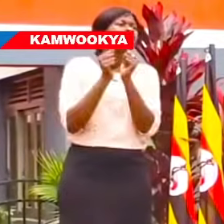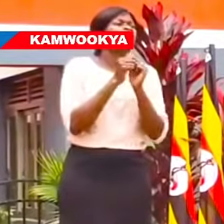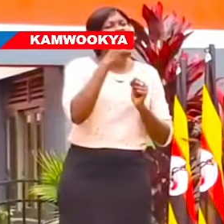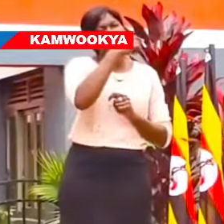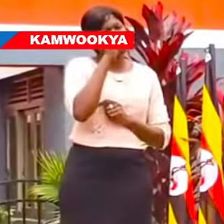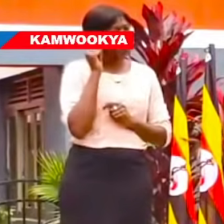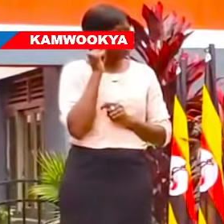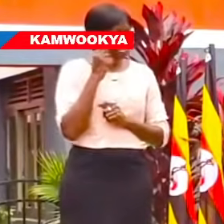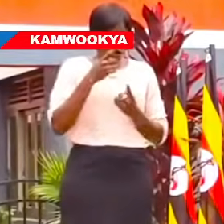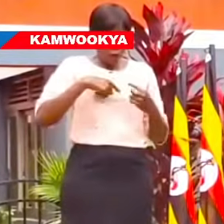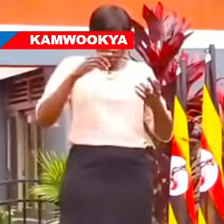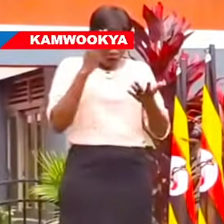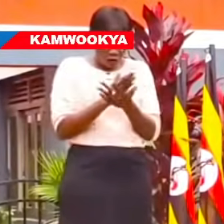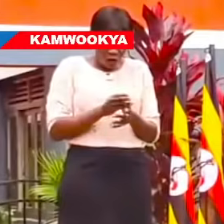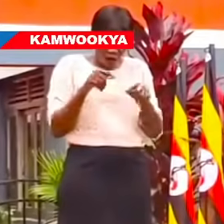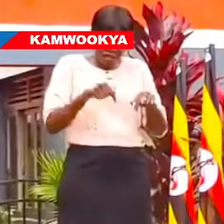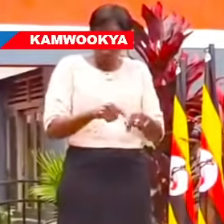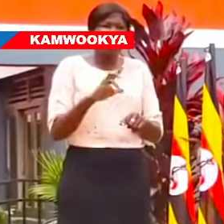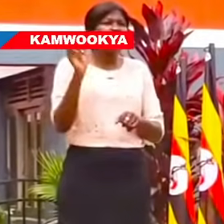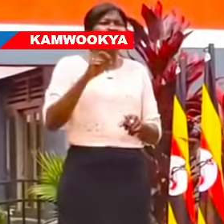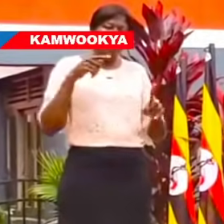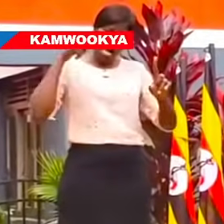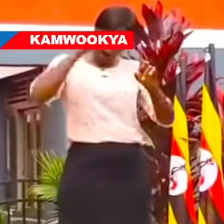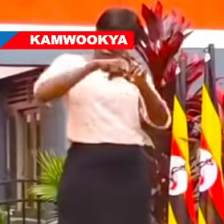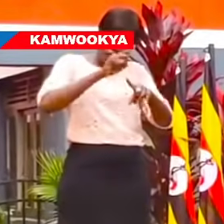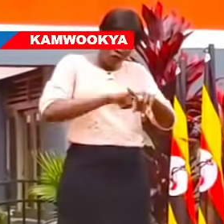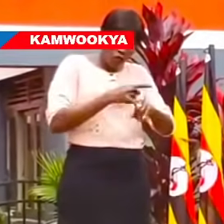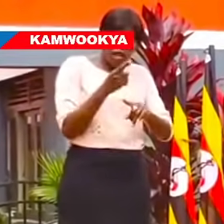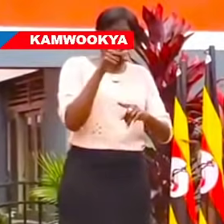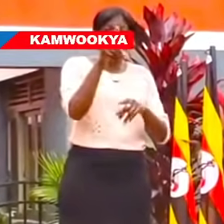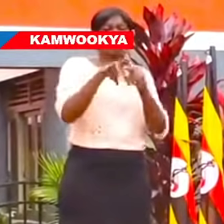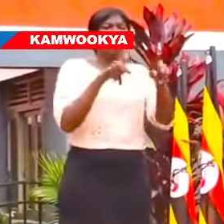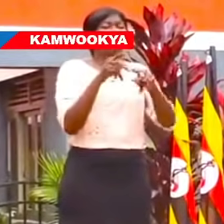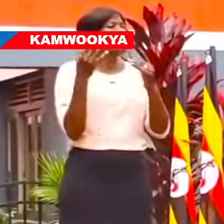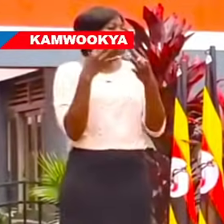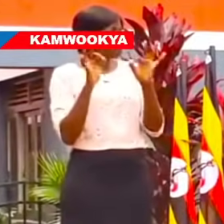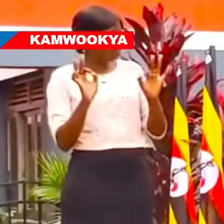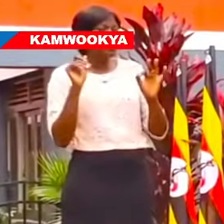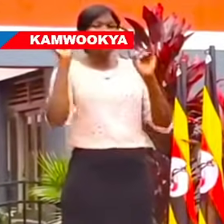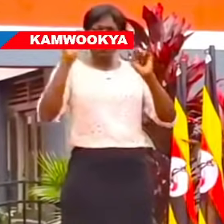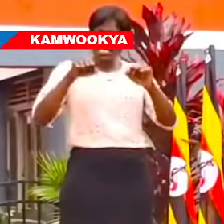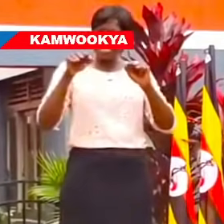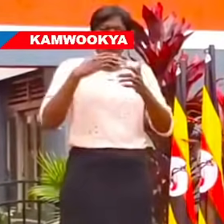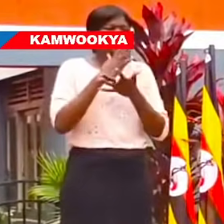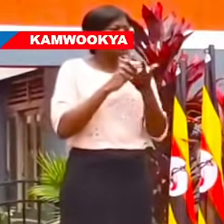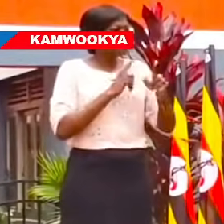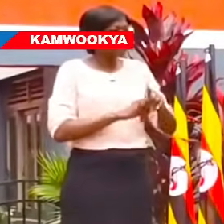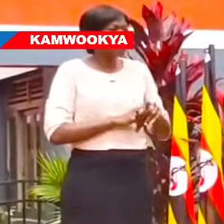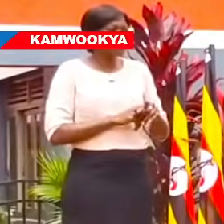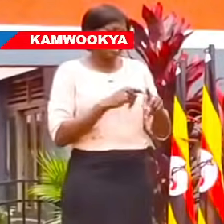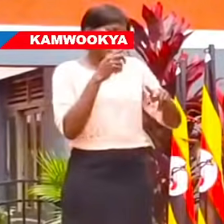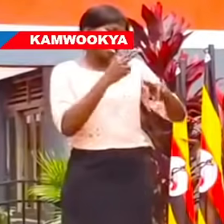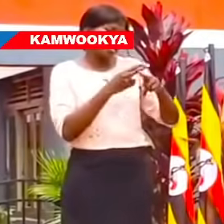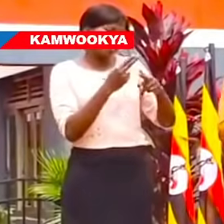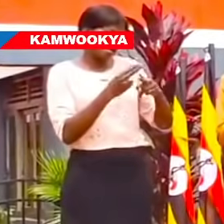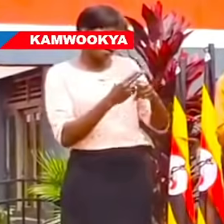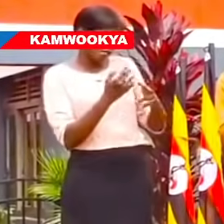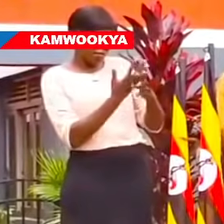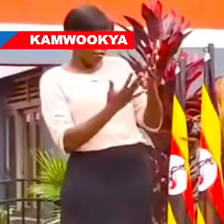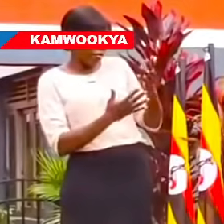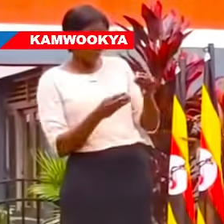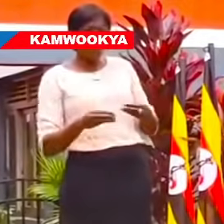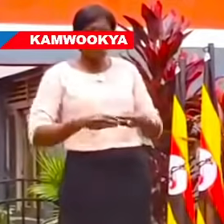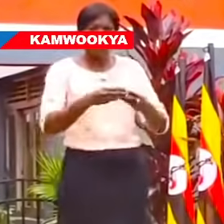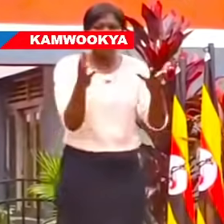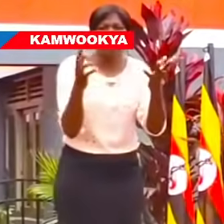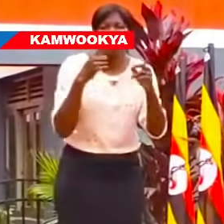not going to stop at until all these political prisoners are free. So yes, sometimes we'll mention the names that are known as a representative